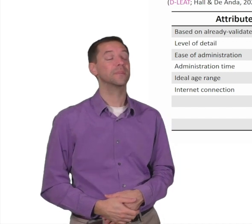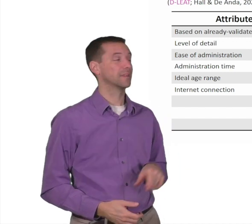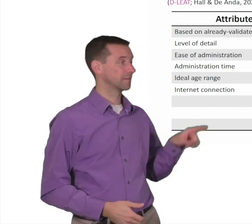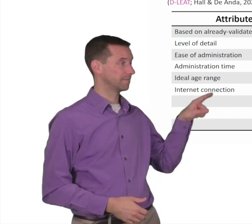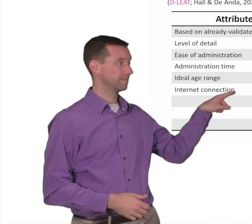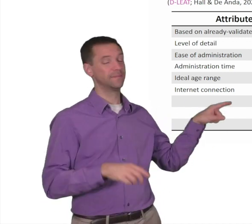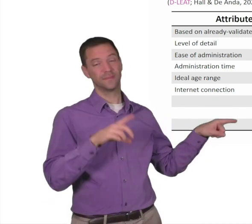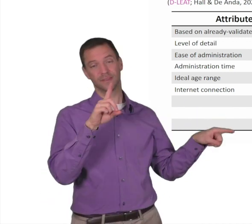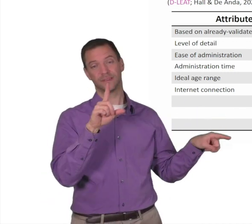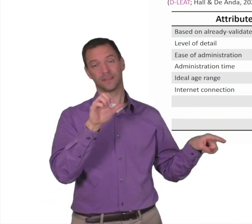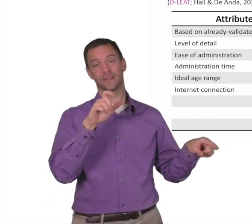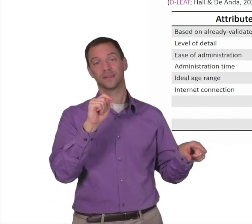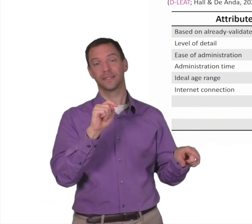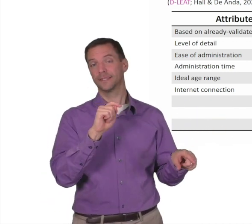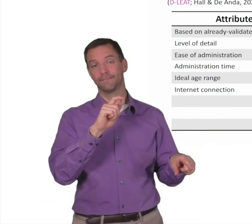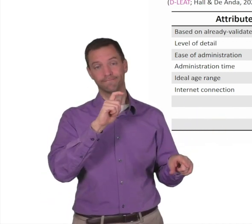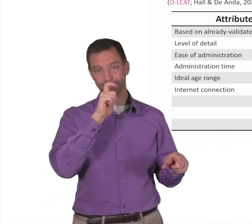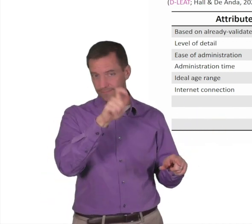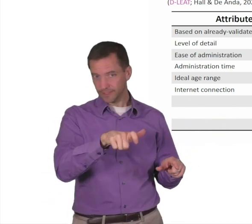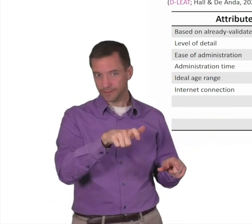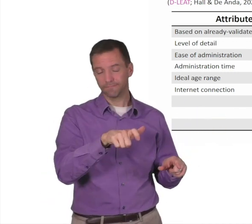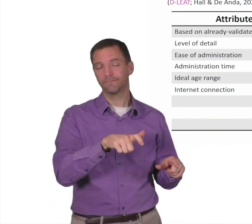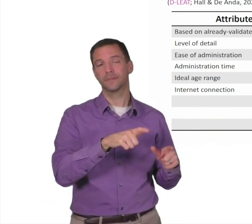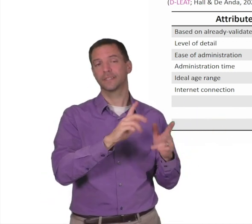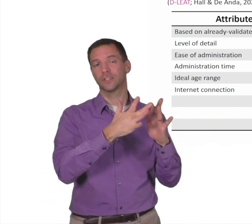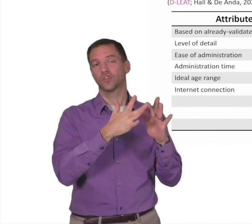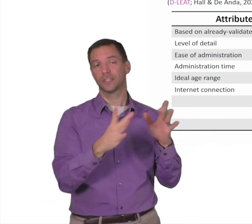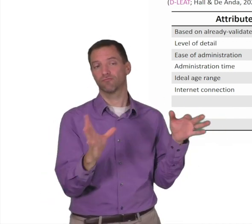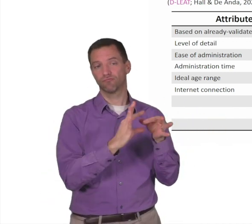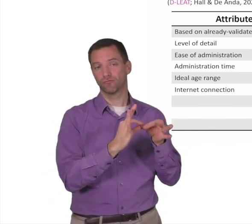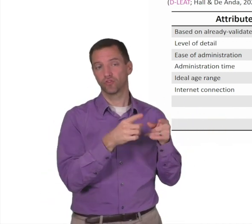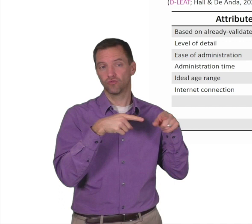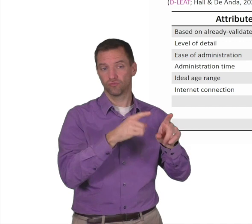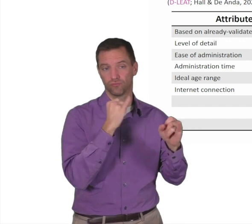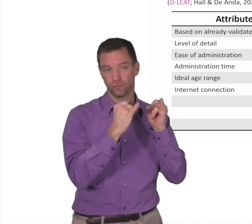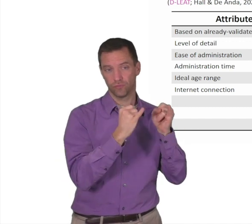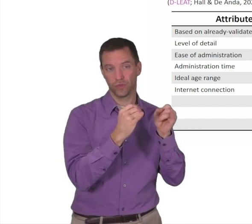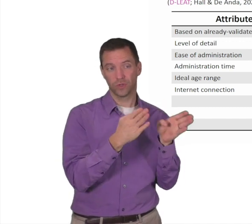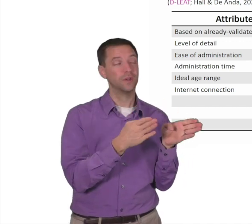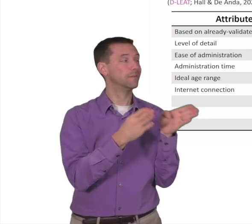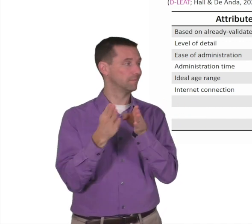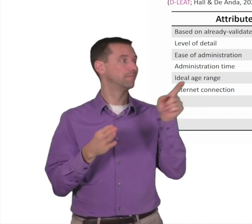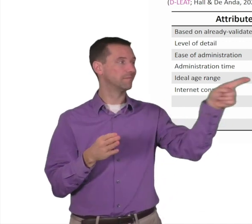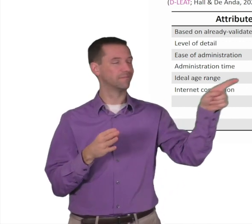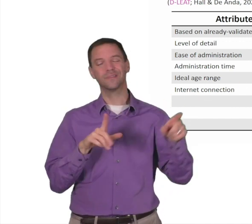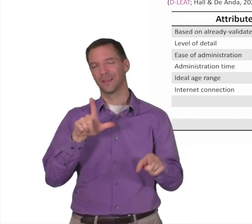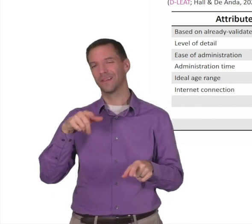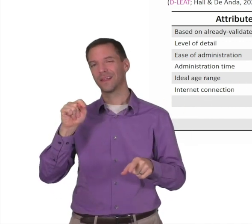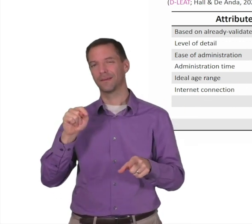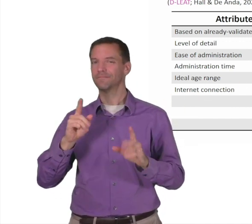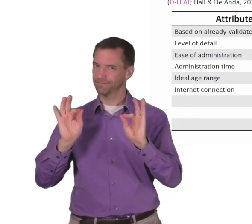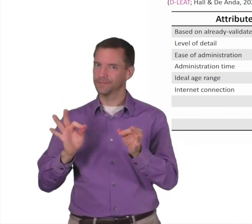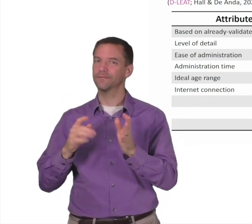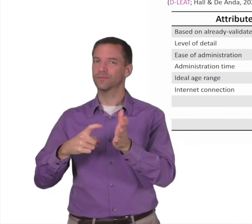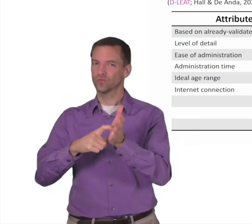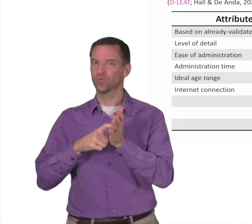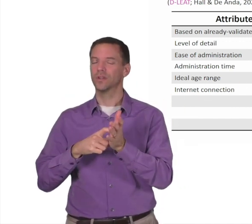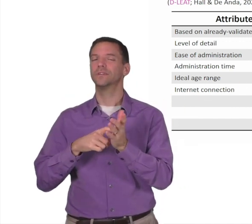better. As far as connectivity, the D-LEAT does not require an internet connection during the interview, whereas the